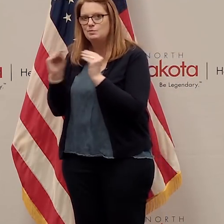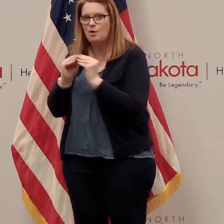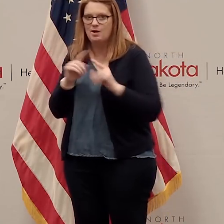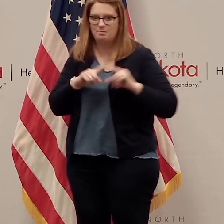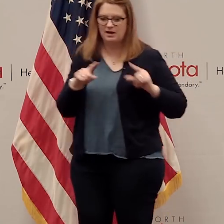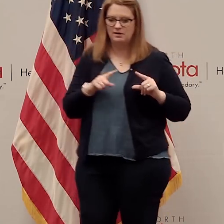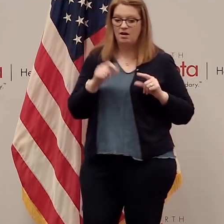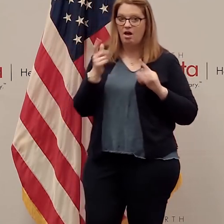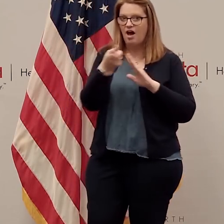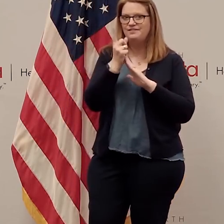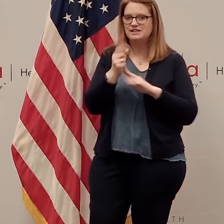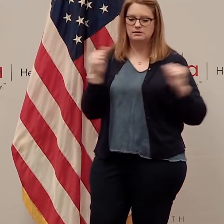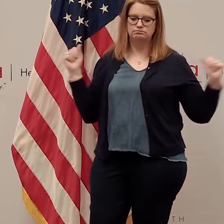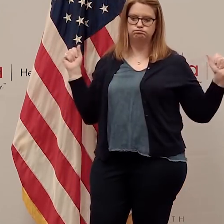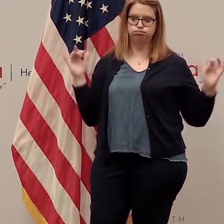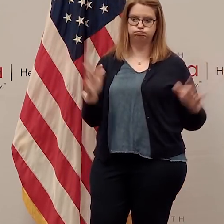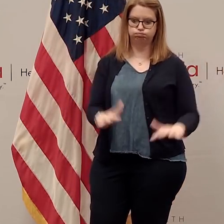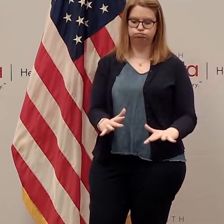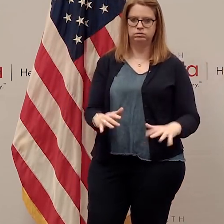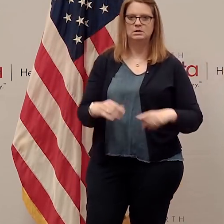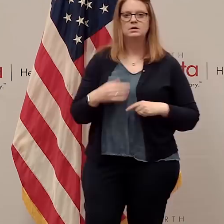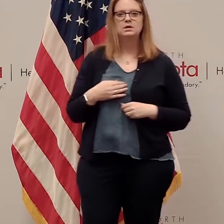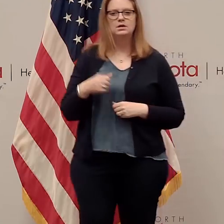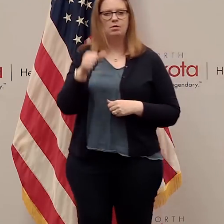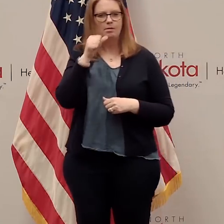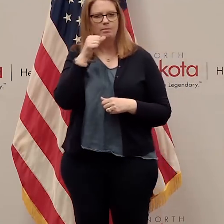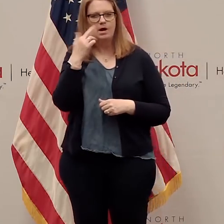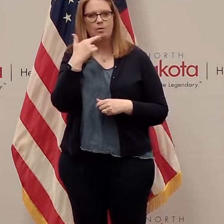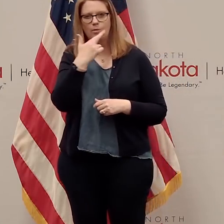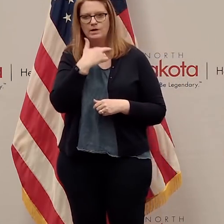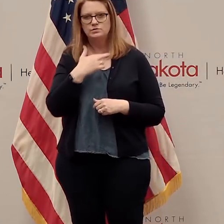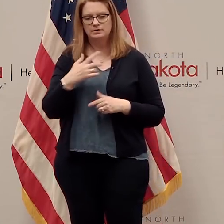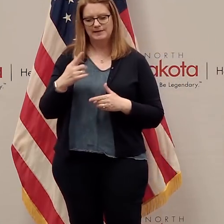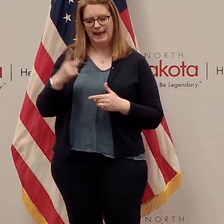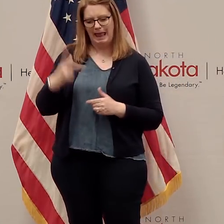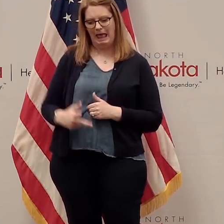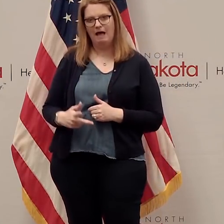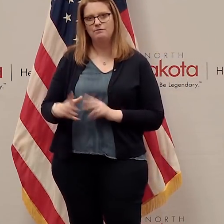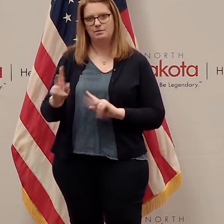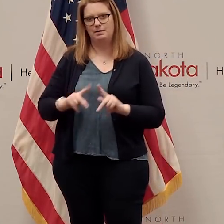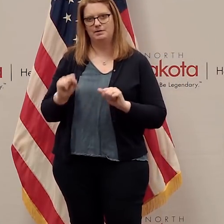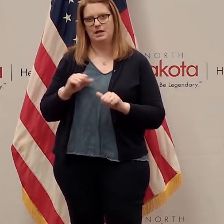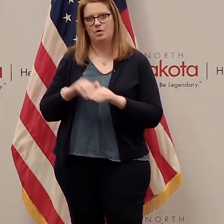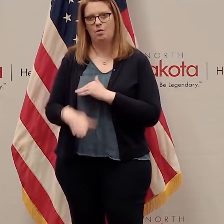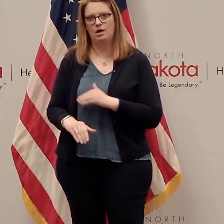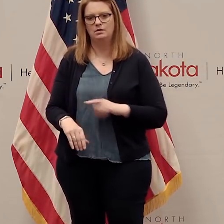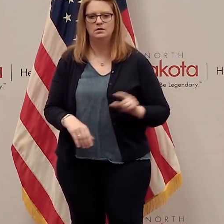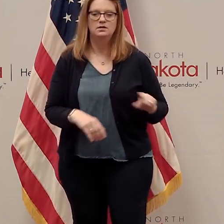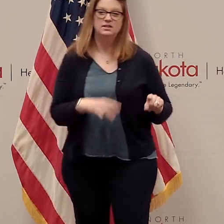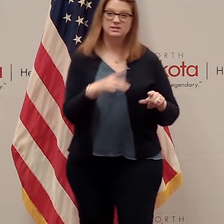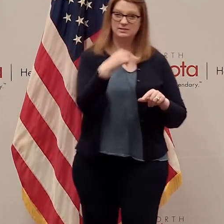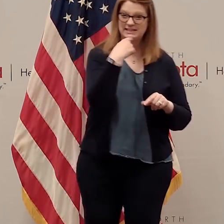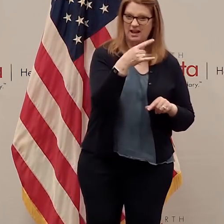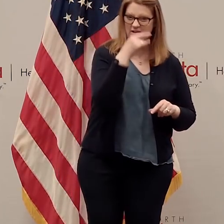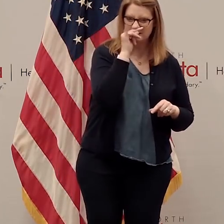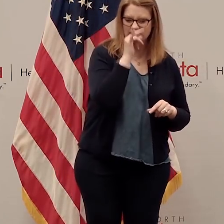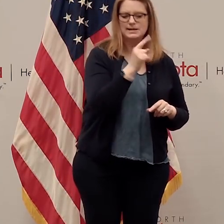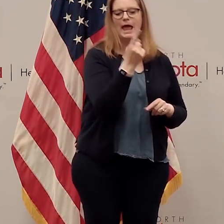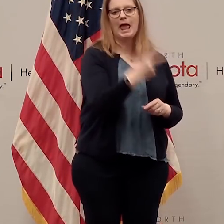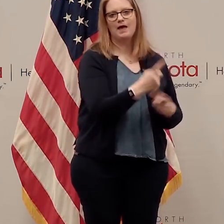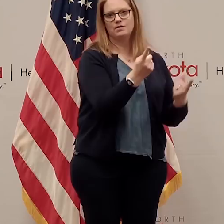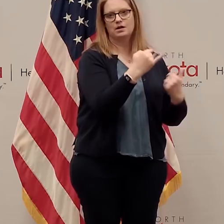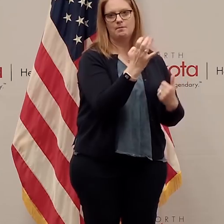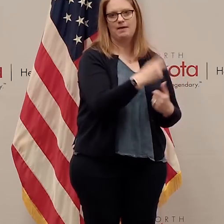can't, a bar or restaurant can reopen at half their capacity. We can't say to the kids, oh, only half of you get to come back. So